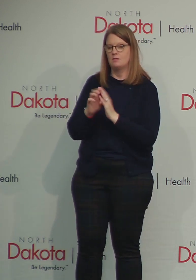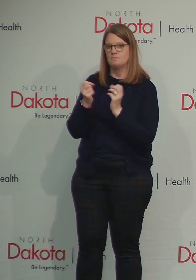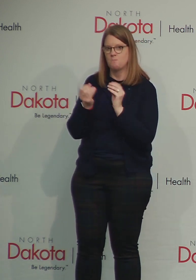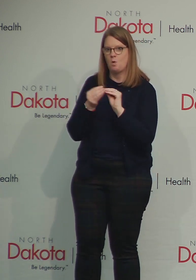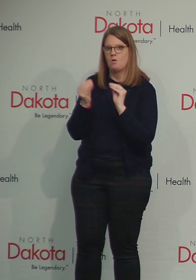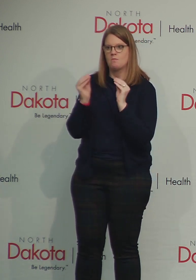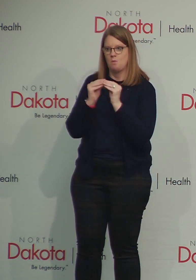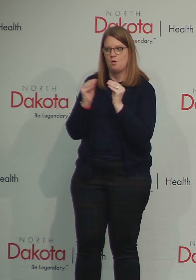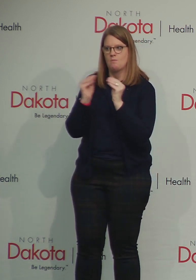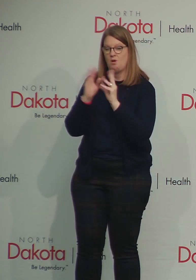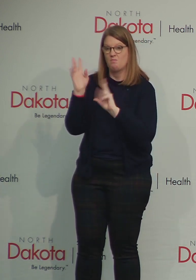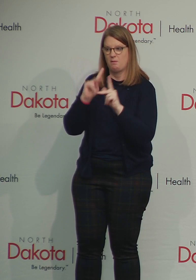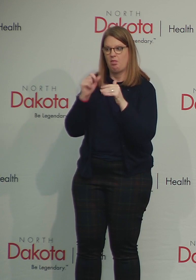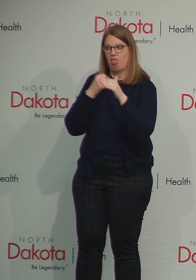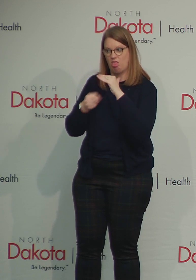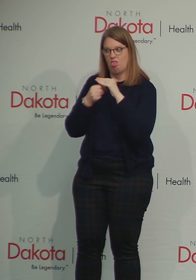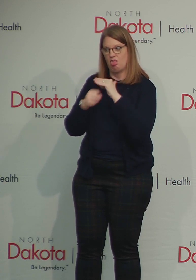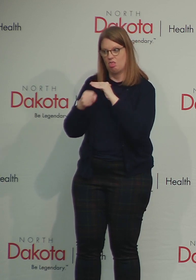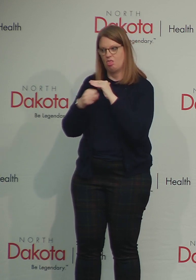say that